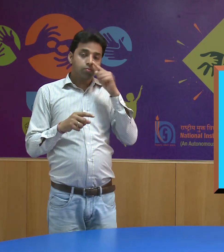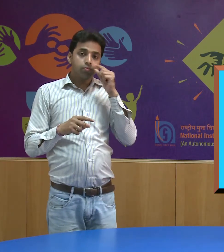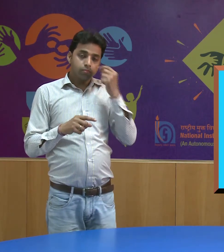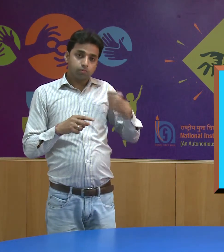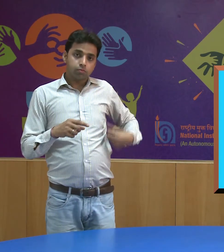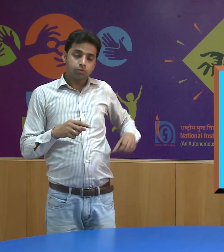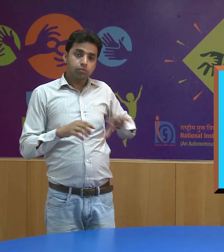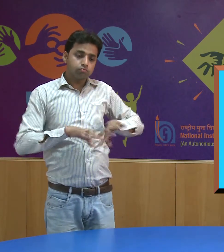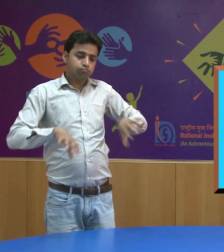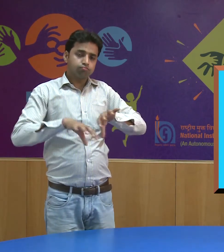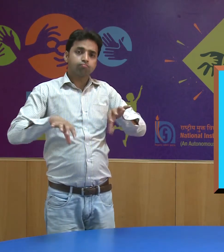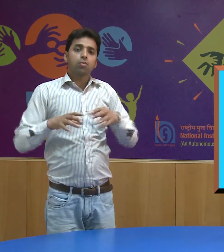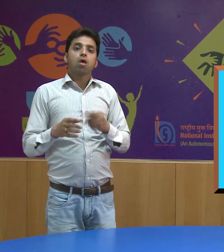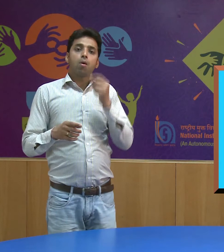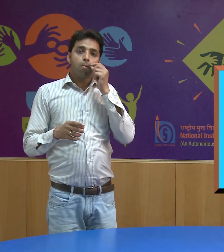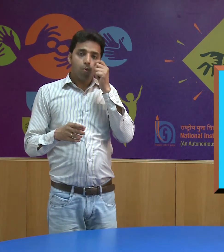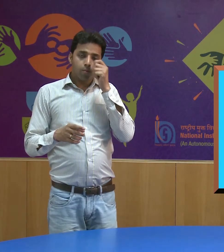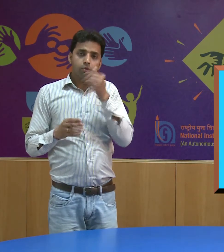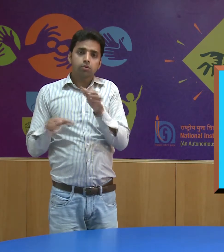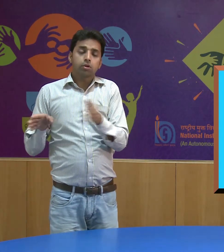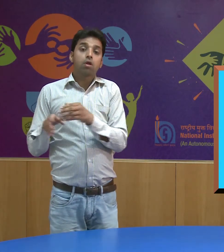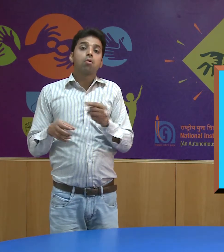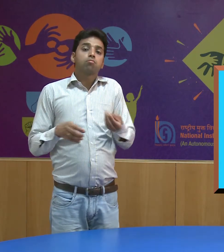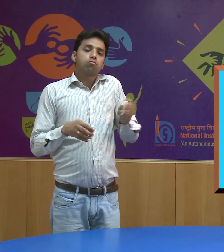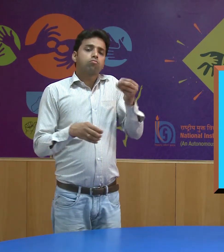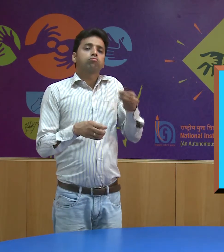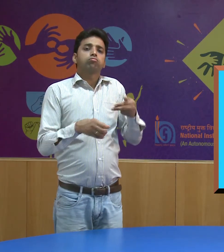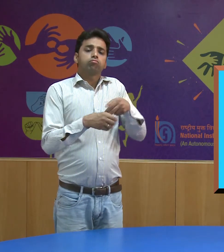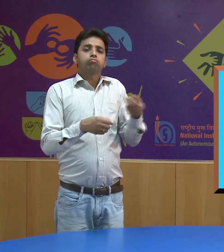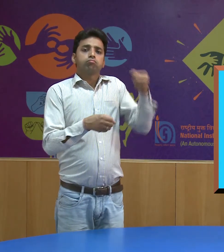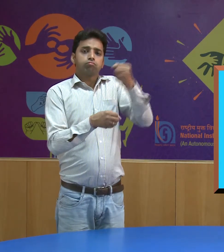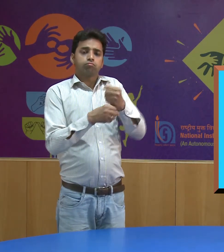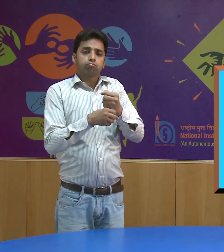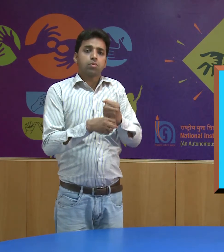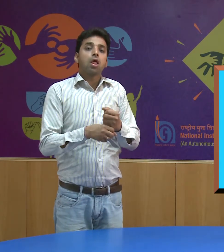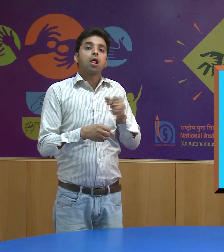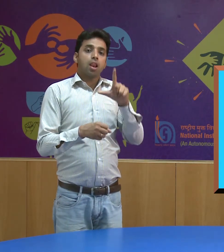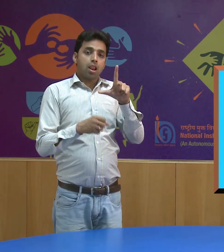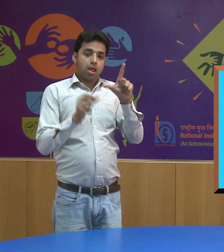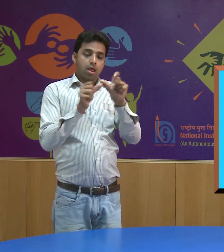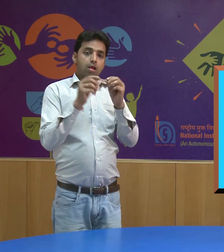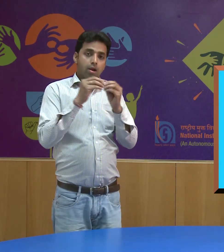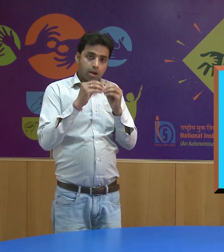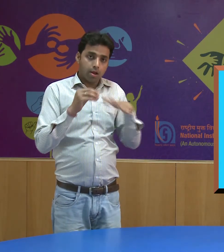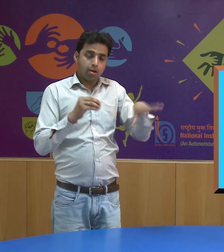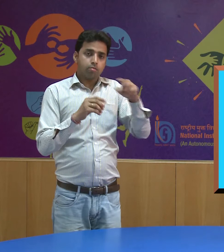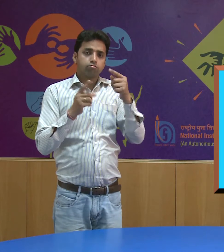girls, appointment of more teacher, improving the labs, facilities and